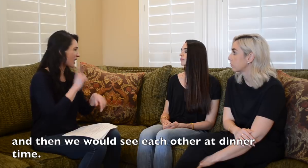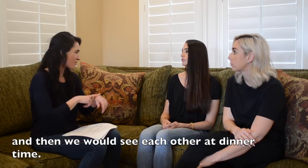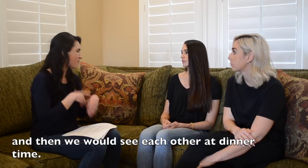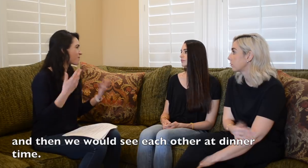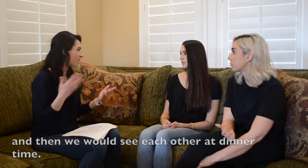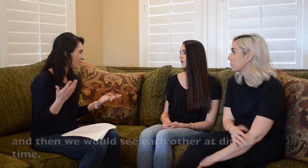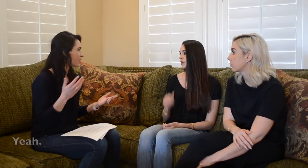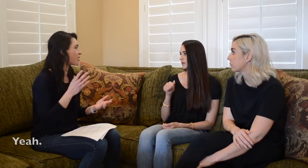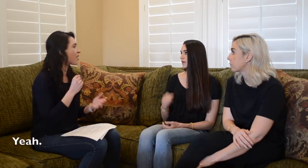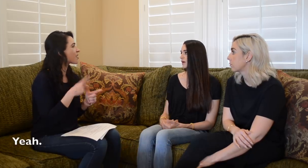Mm-hmm. Yeah.